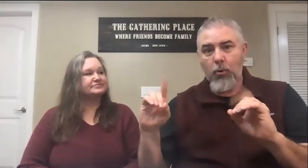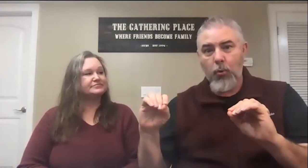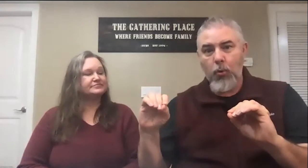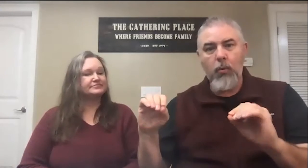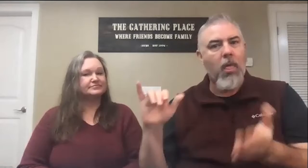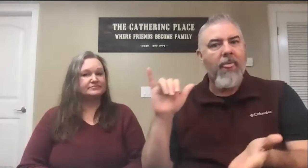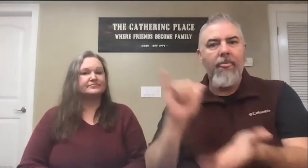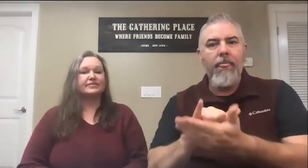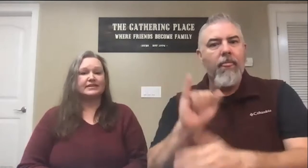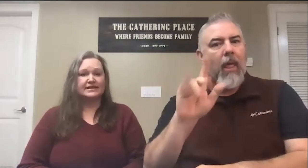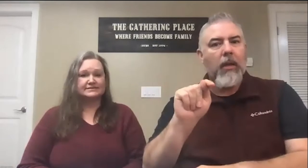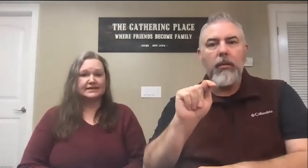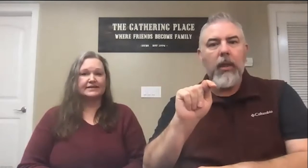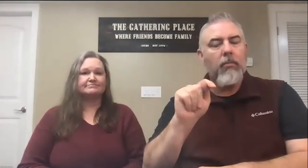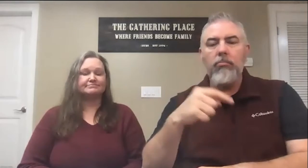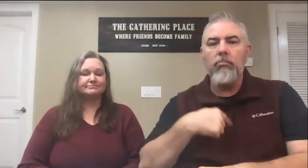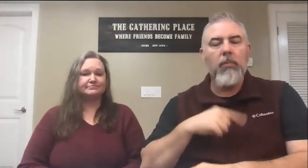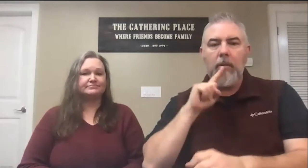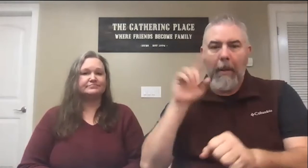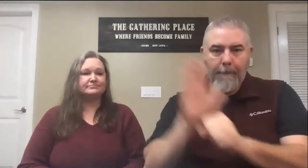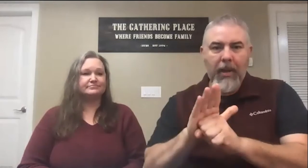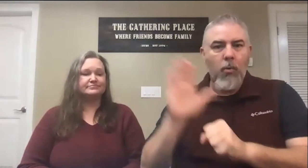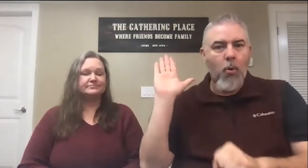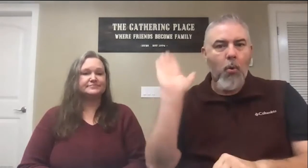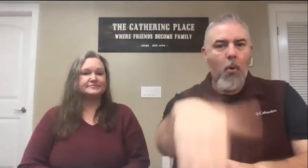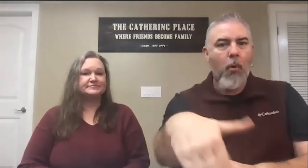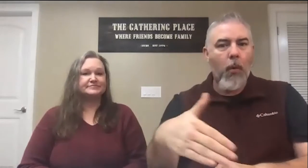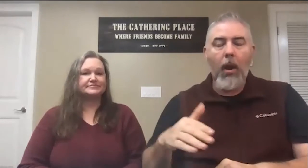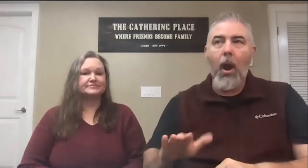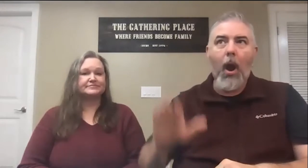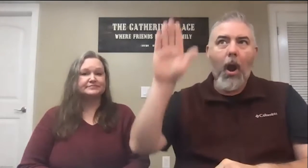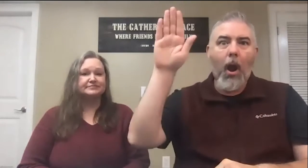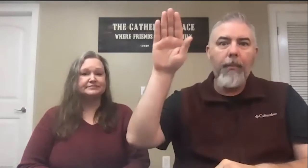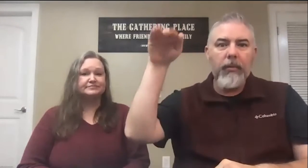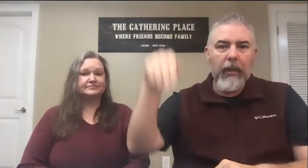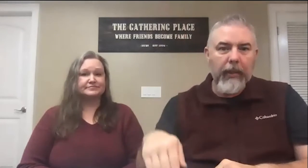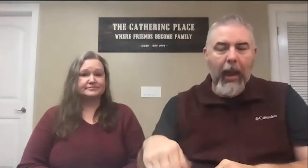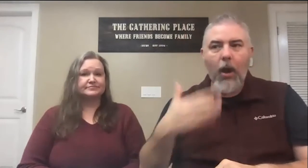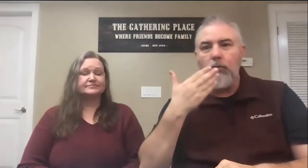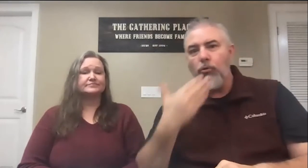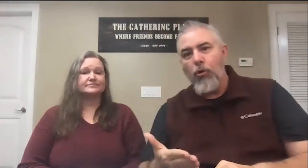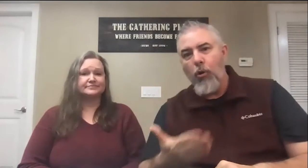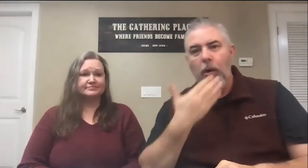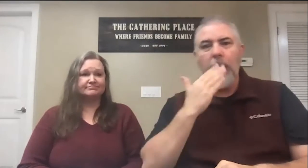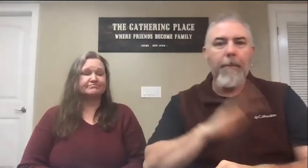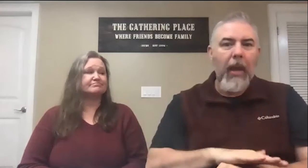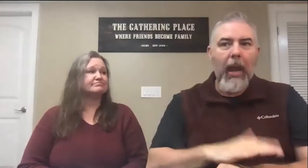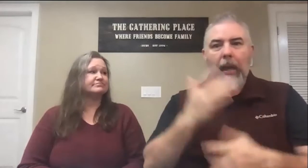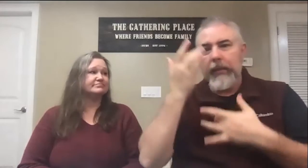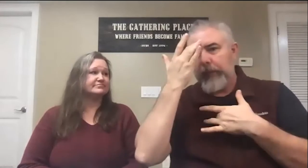Once you say I do, that's it. You're committed all the way to the up, to the down, to the bad, to the